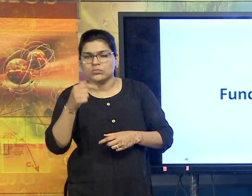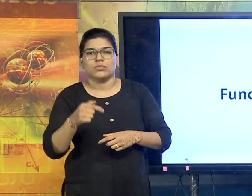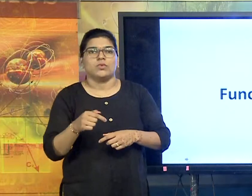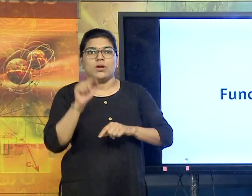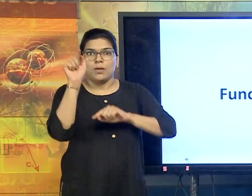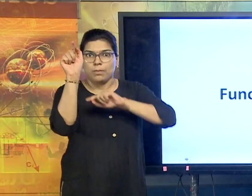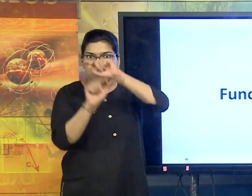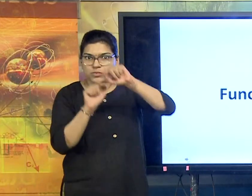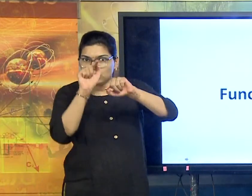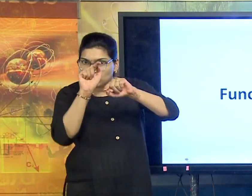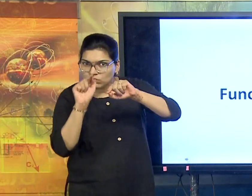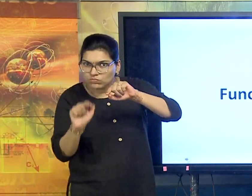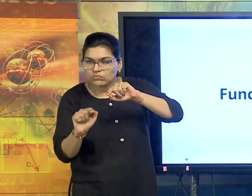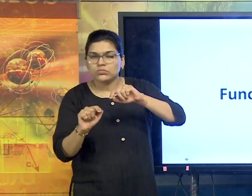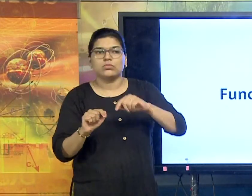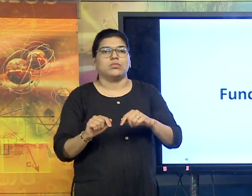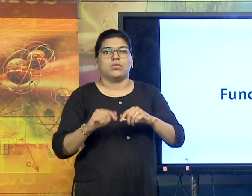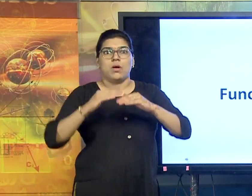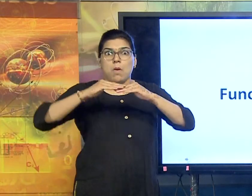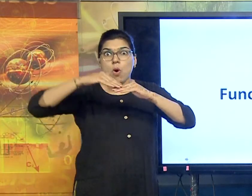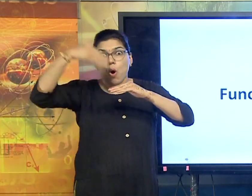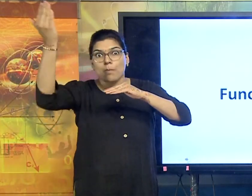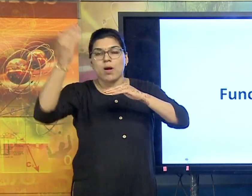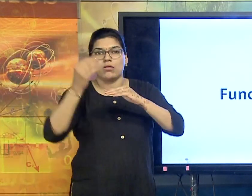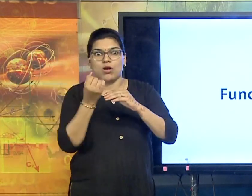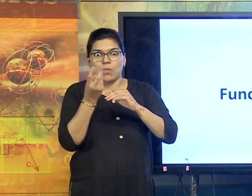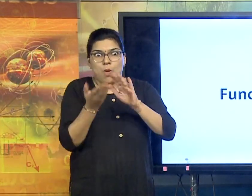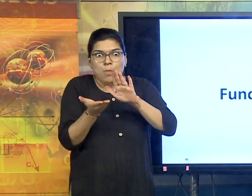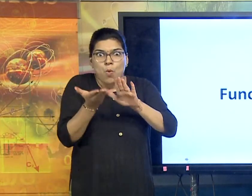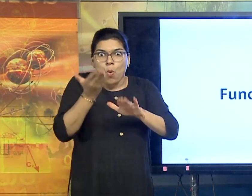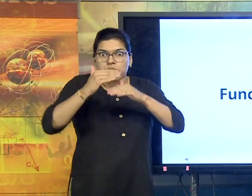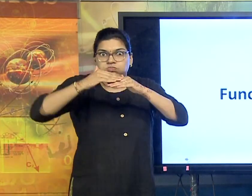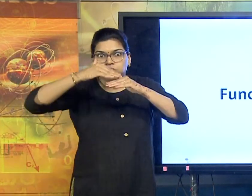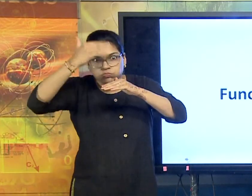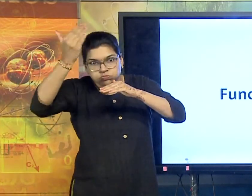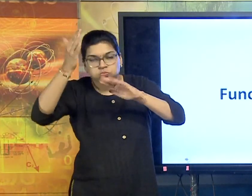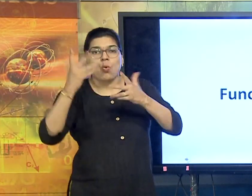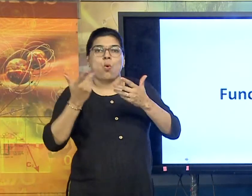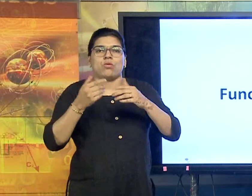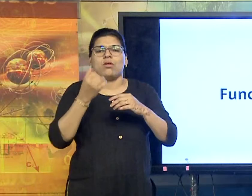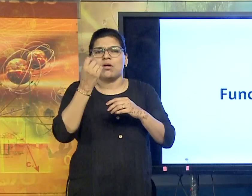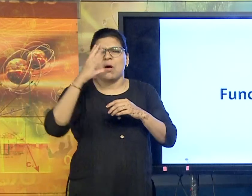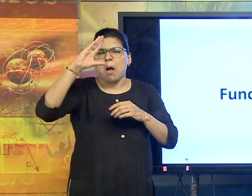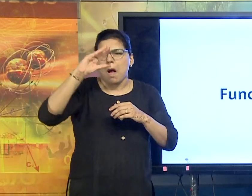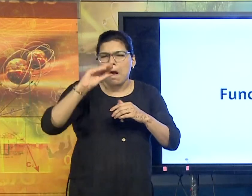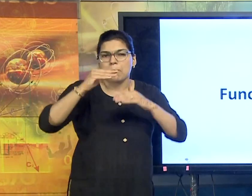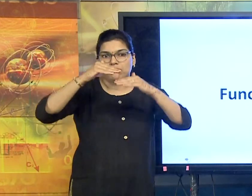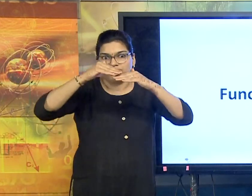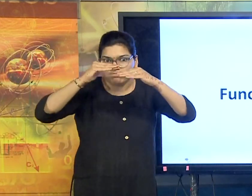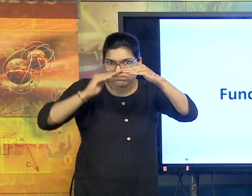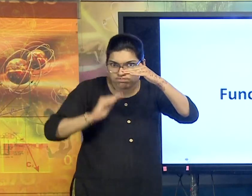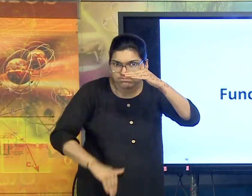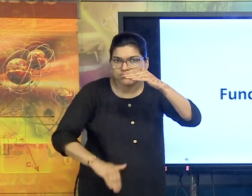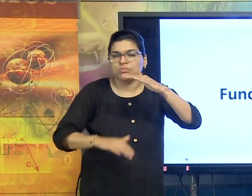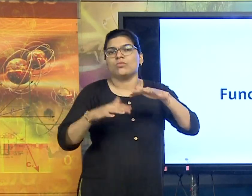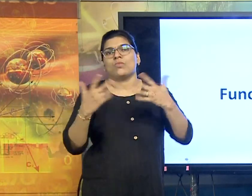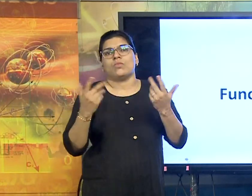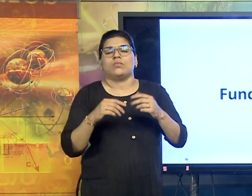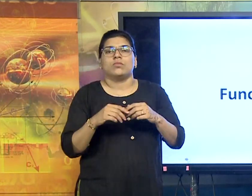This is functions. There are different operations in mathematics like plus, minus, percentage, and sometimes there